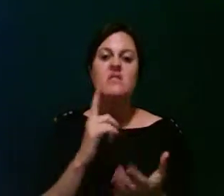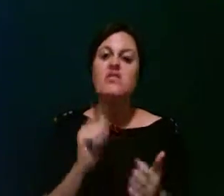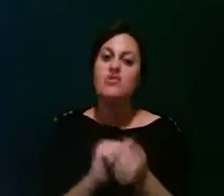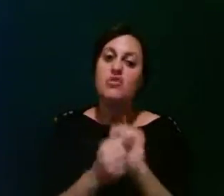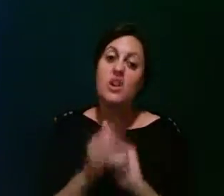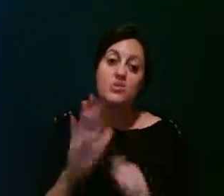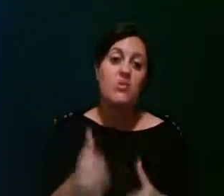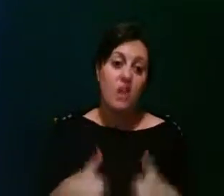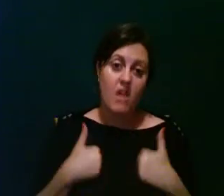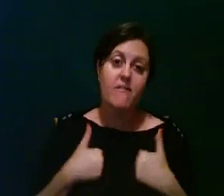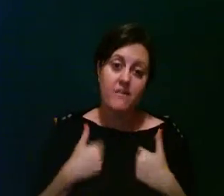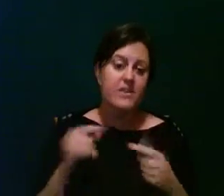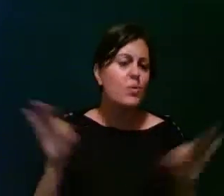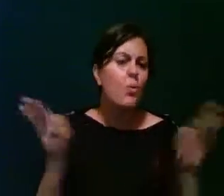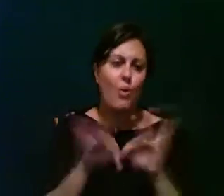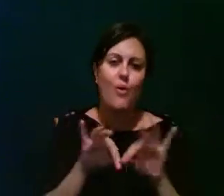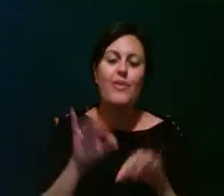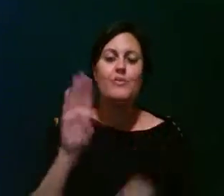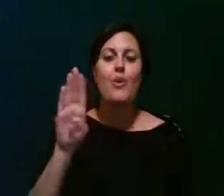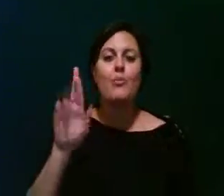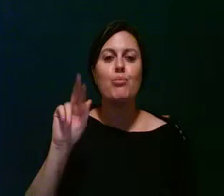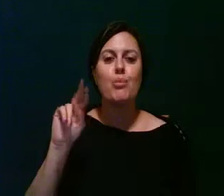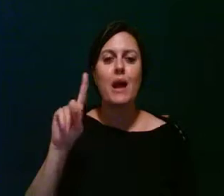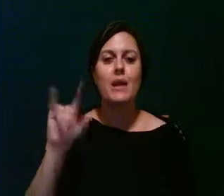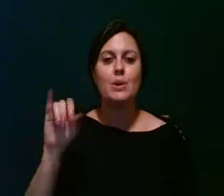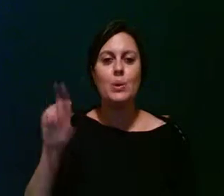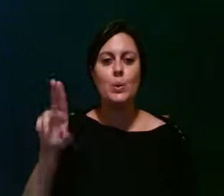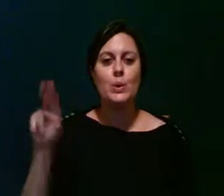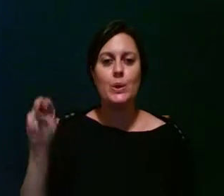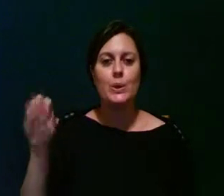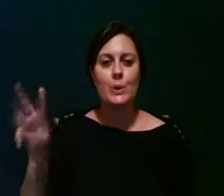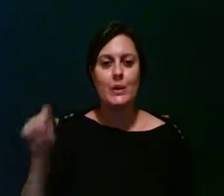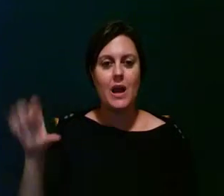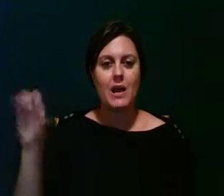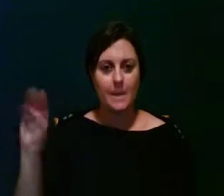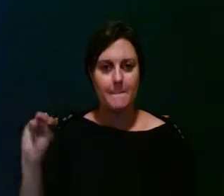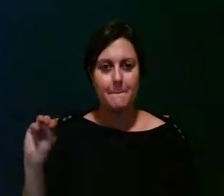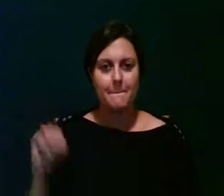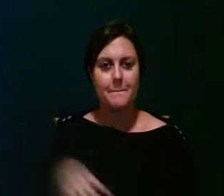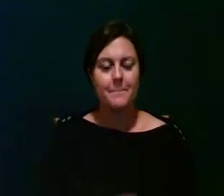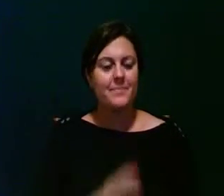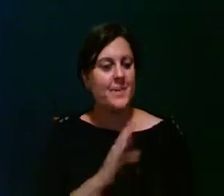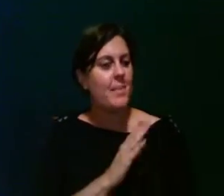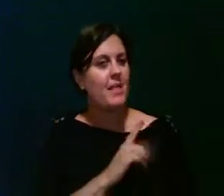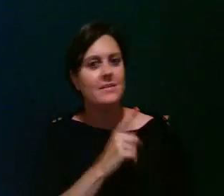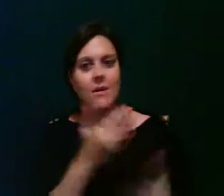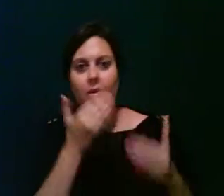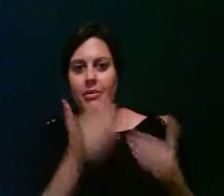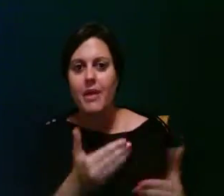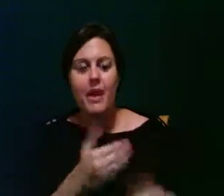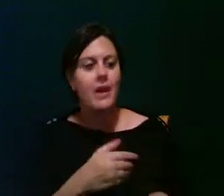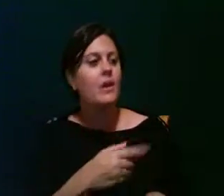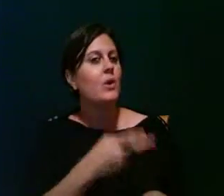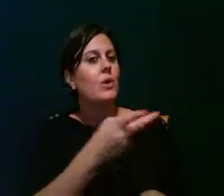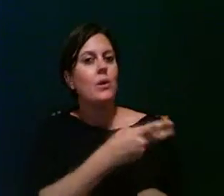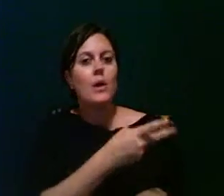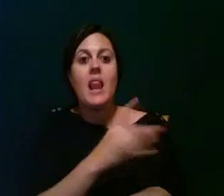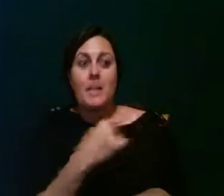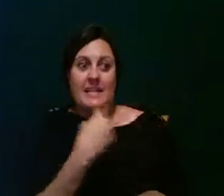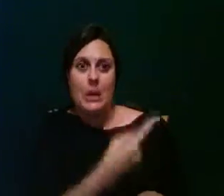at brandyounew.com. Oh, thanks, Andrea. Listen, let me tell you something you girls may not know, and I think this is a real exciting